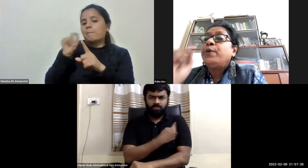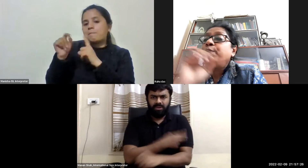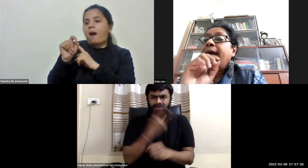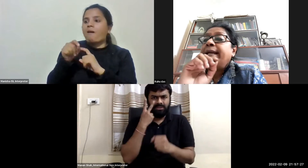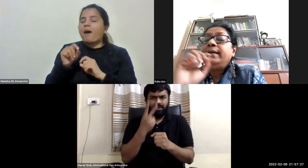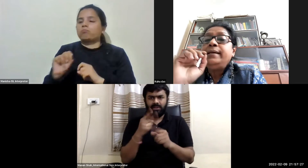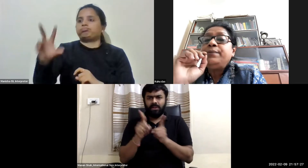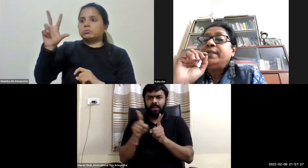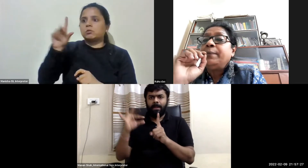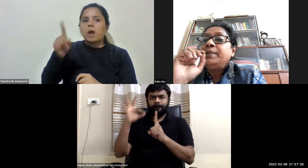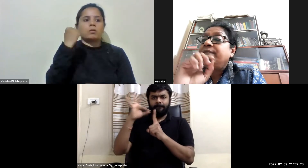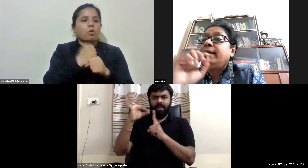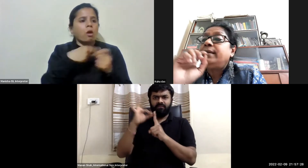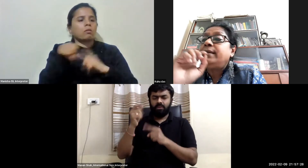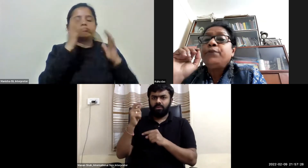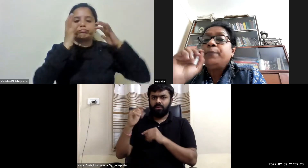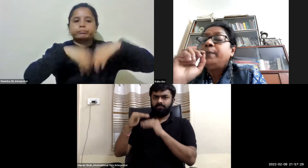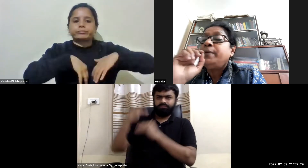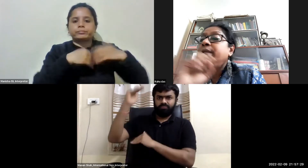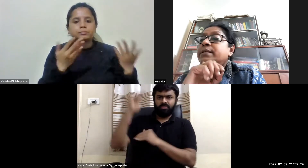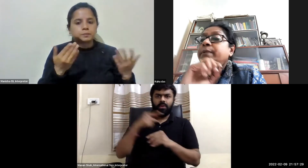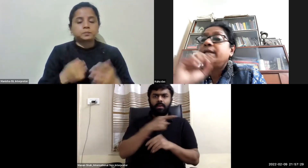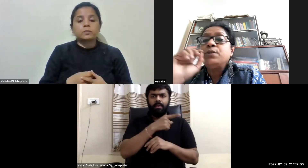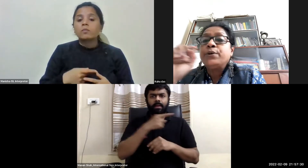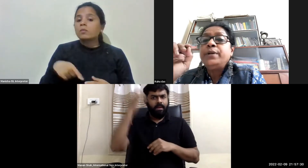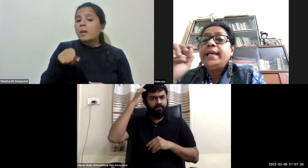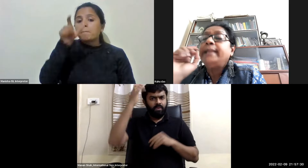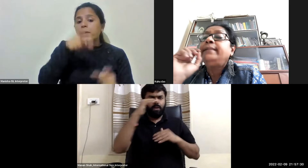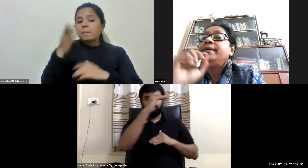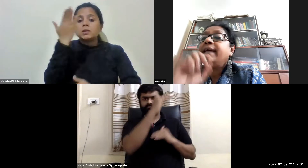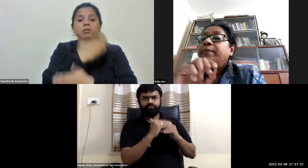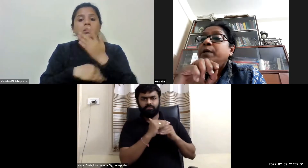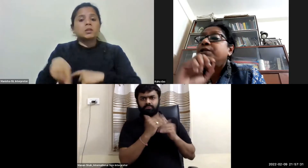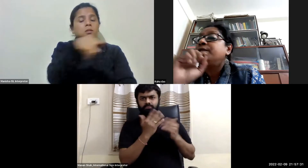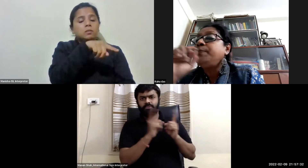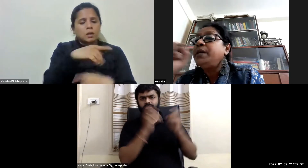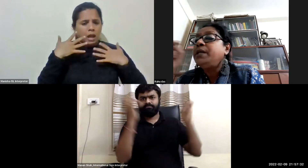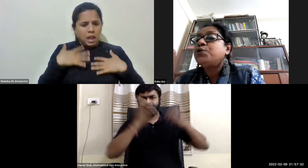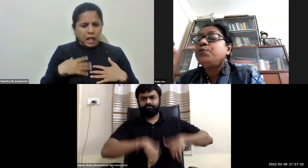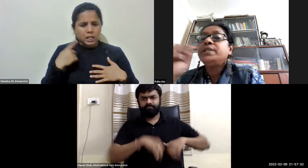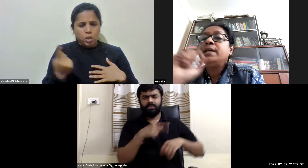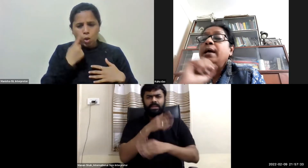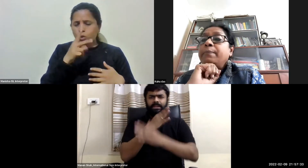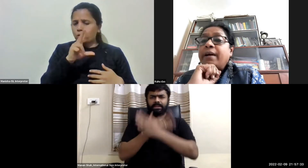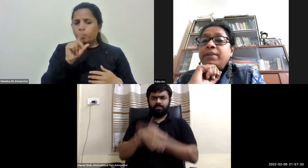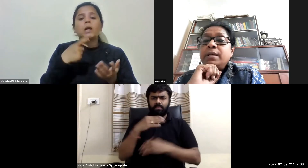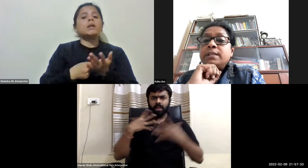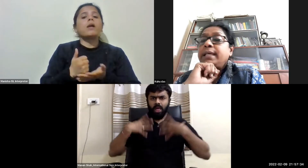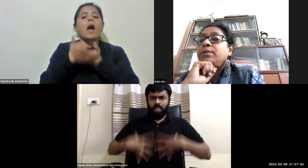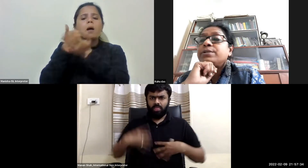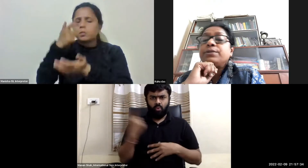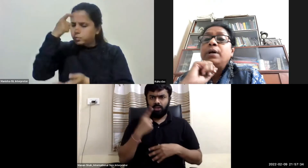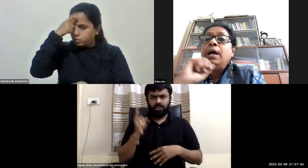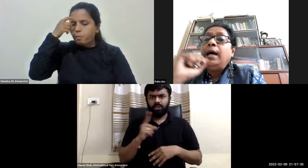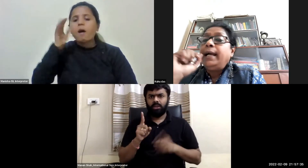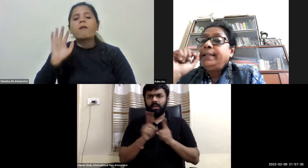I just want to add here with Amitabh that, you know, for people with disabilities, not only health, the rehabilitation is a big issue, which Praveen has